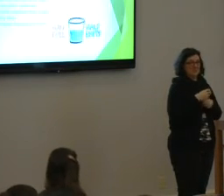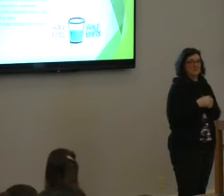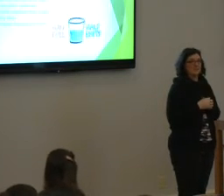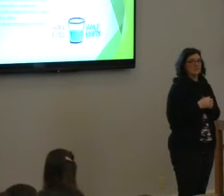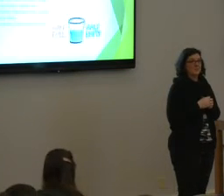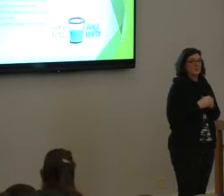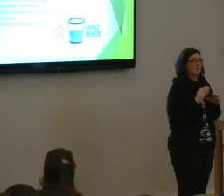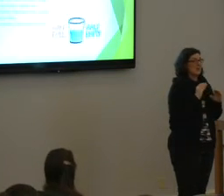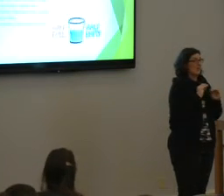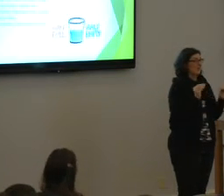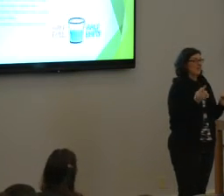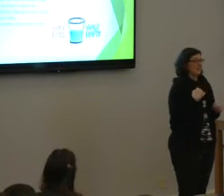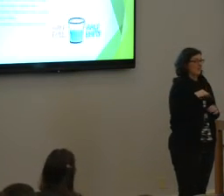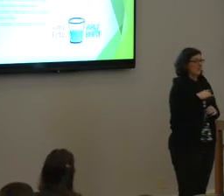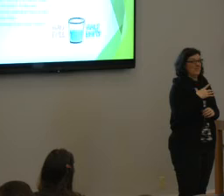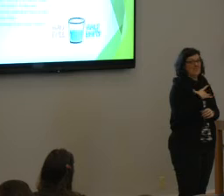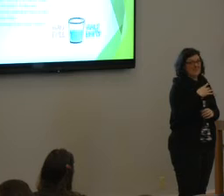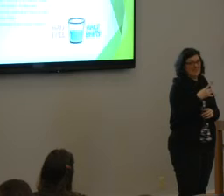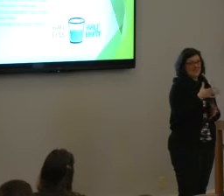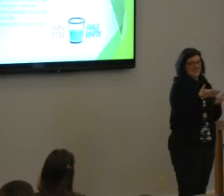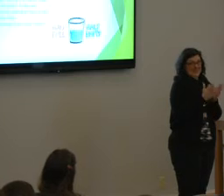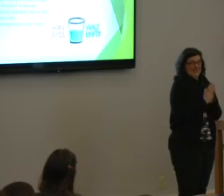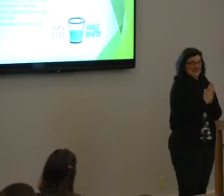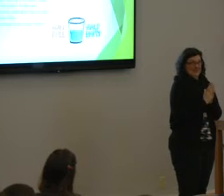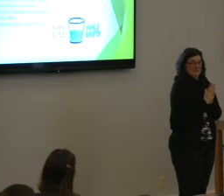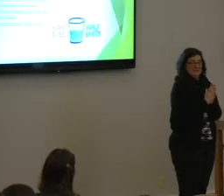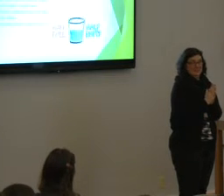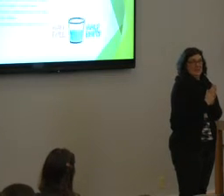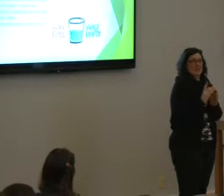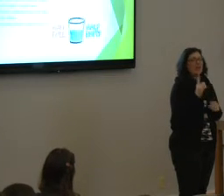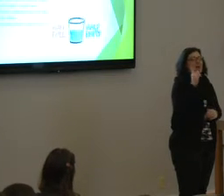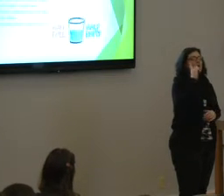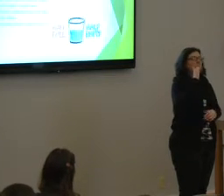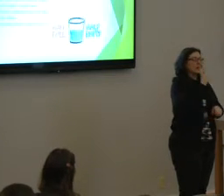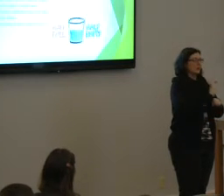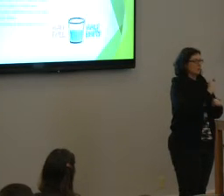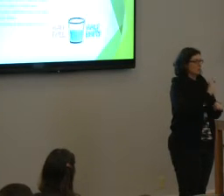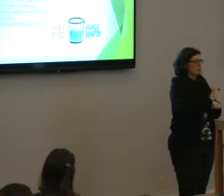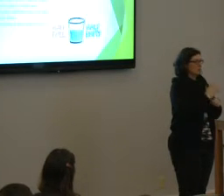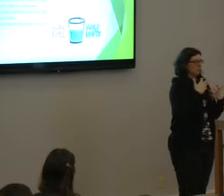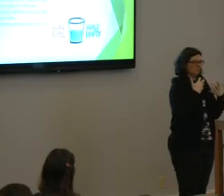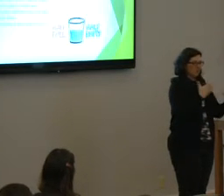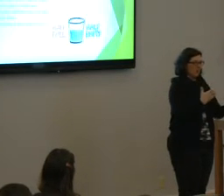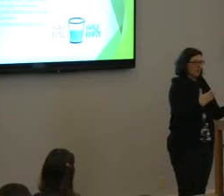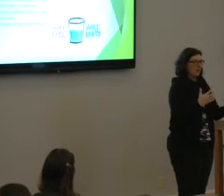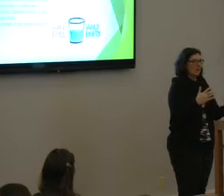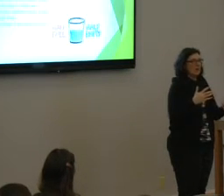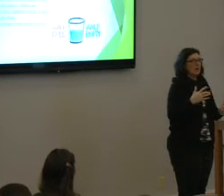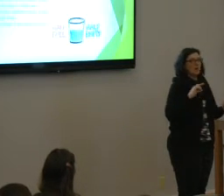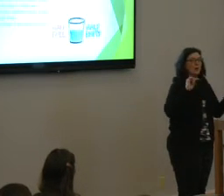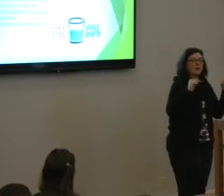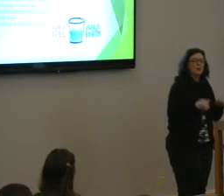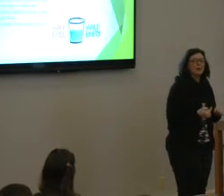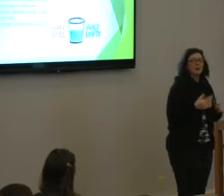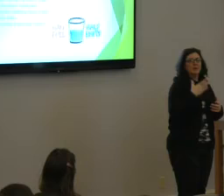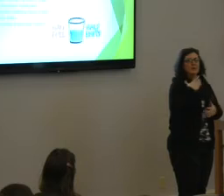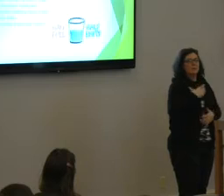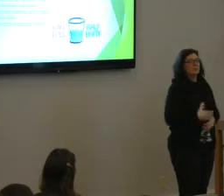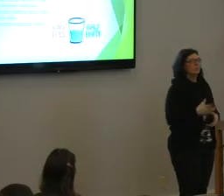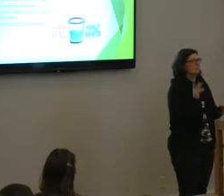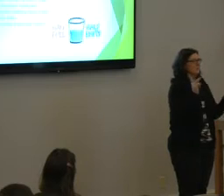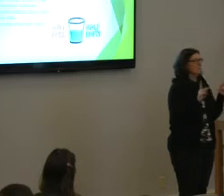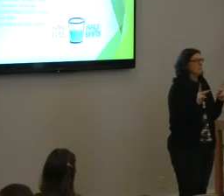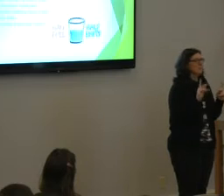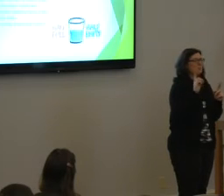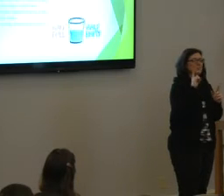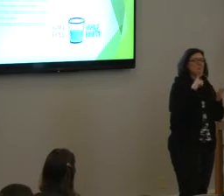none of us like to ask in our congregations. I think our churches are full of people who come to church hurting, wishing people would say something to them,